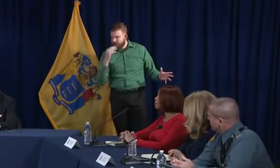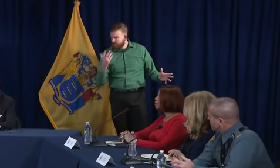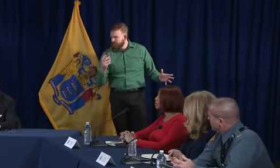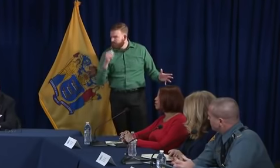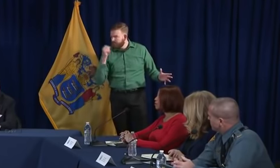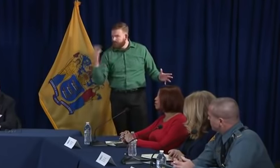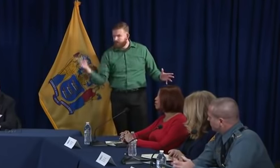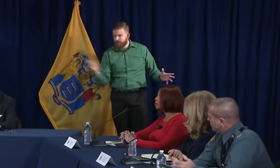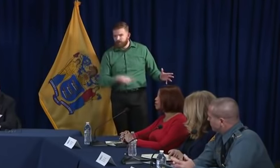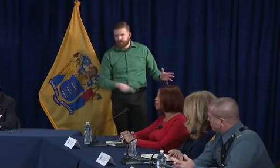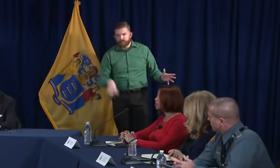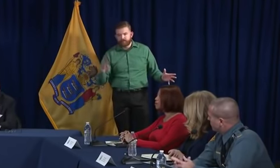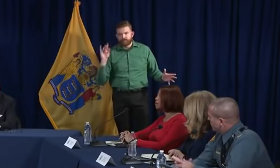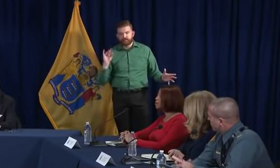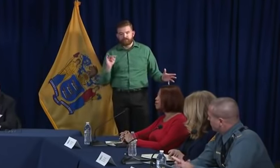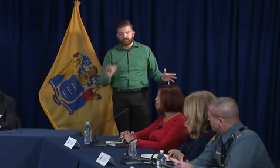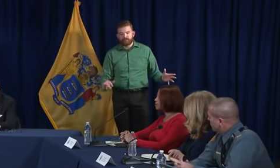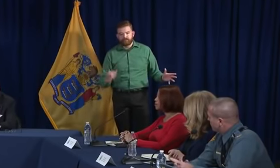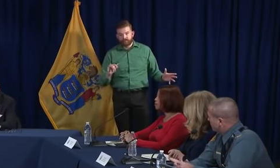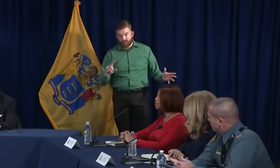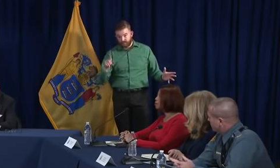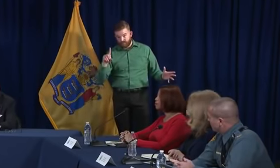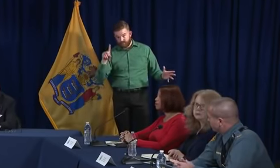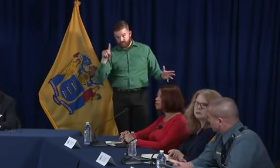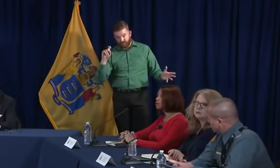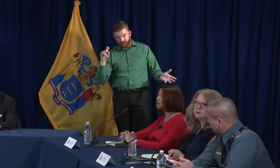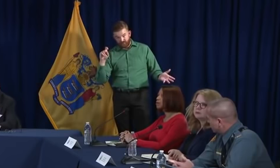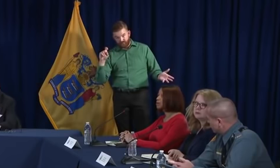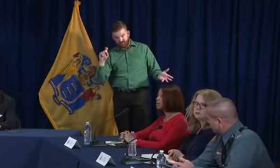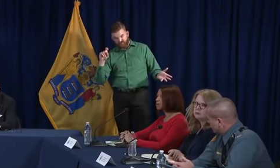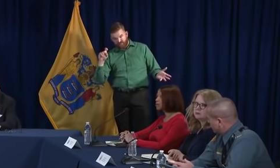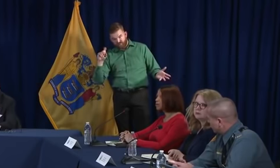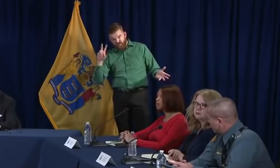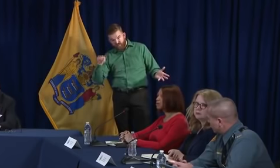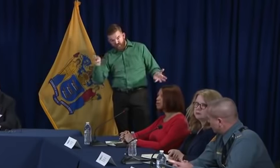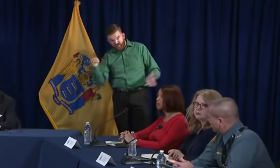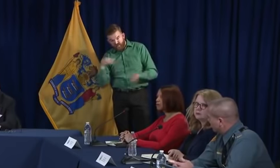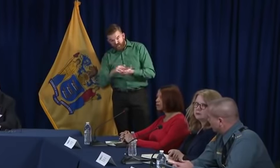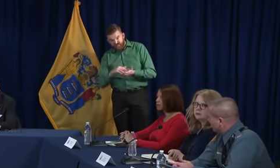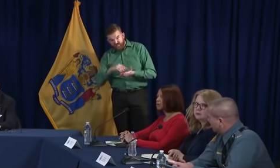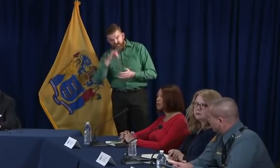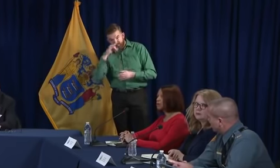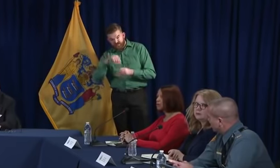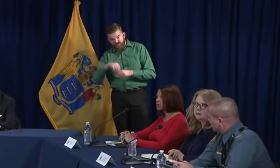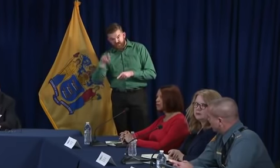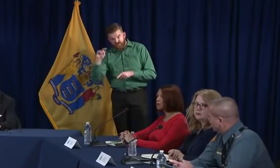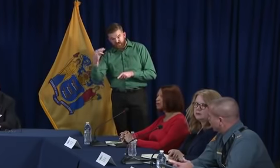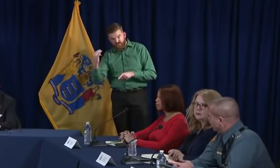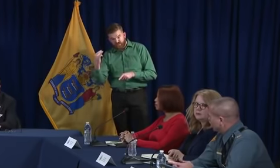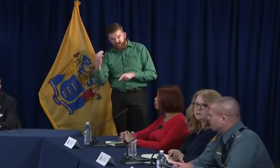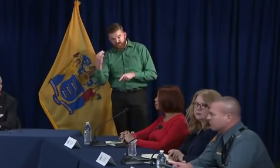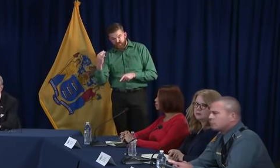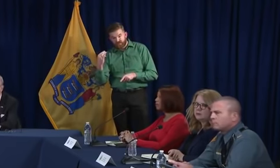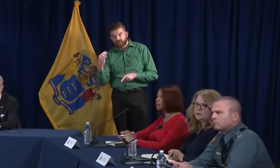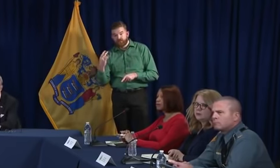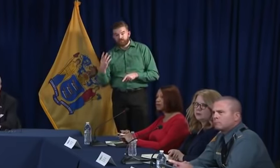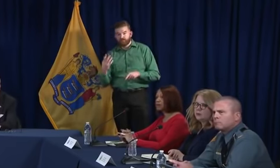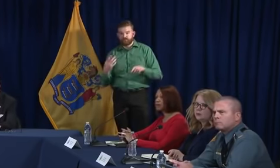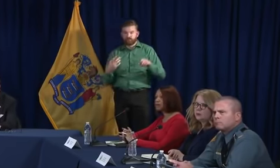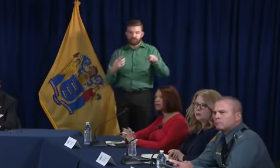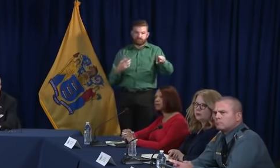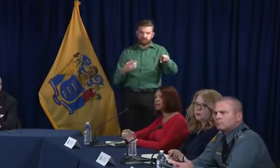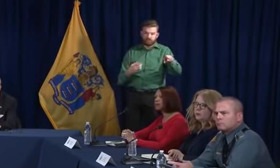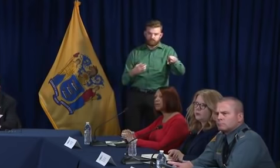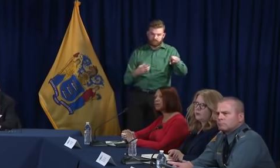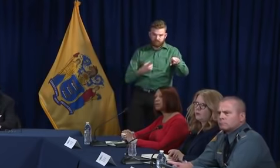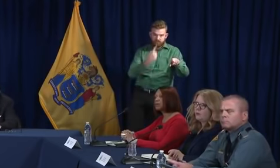kids in this state where their only place they're going to get that reliable meal is in a school, we better darn well be able to deliver the bacon. No And then pun intended. Just